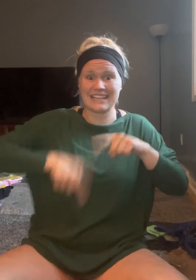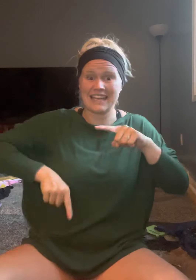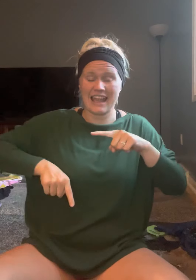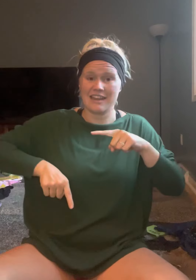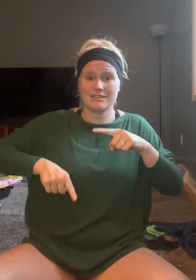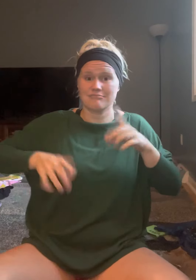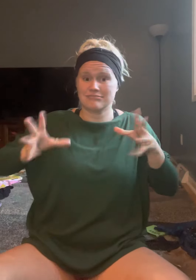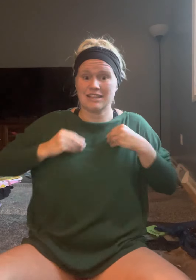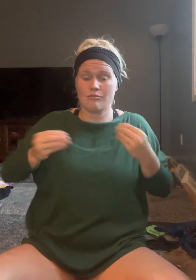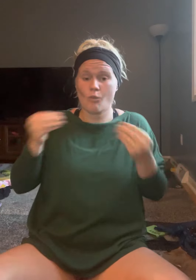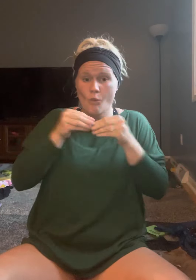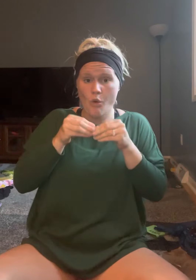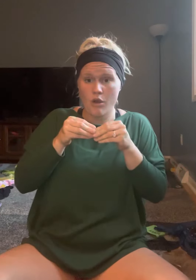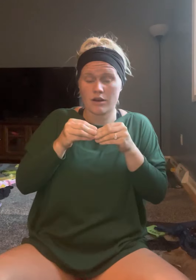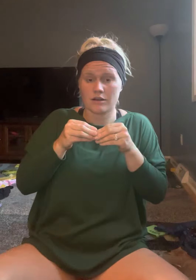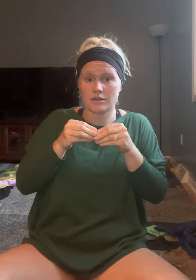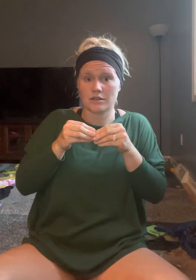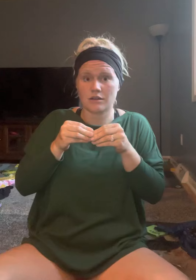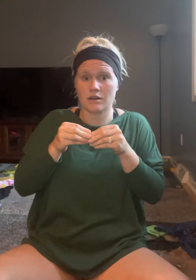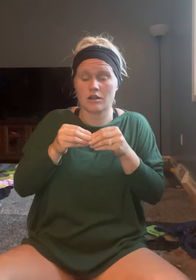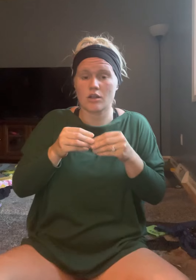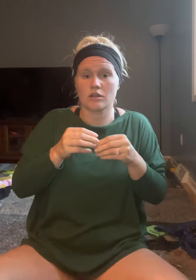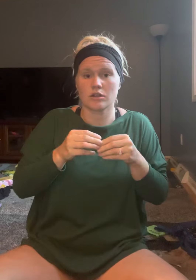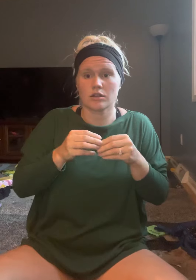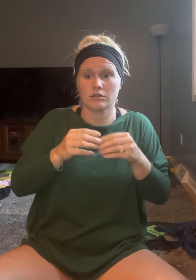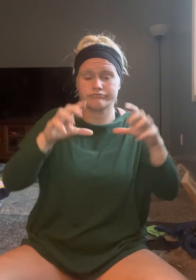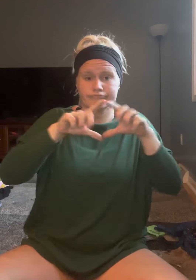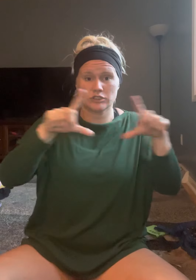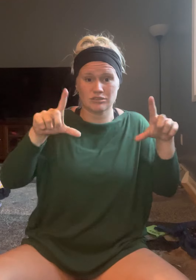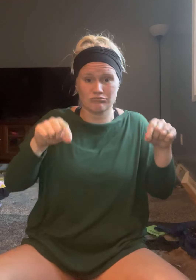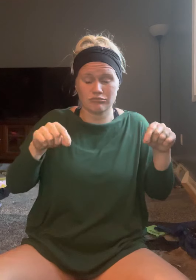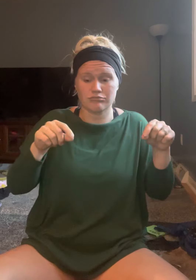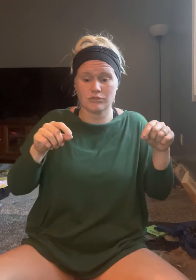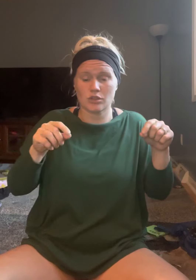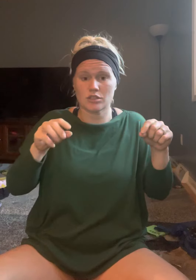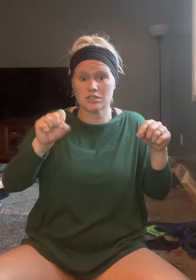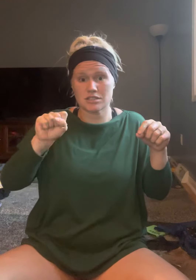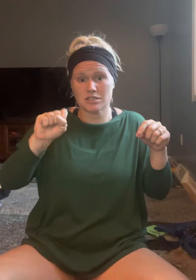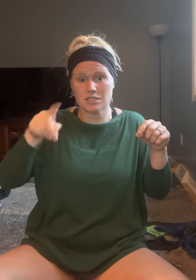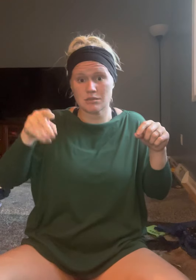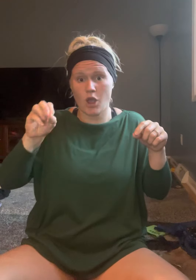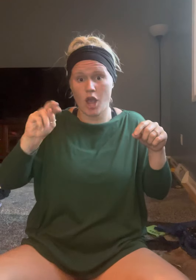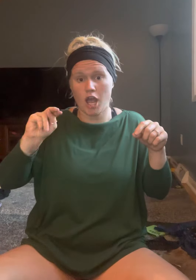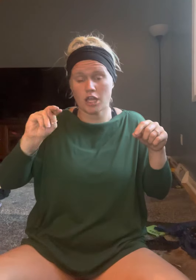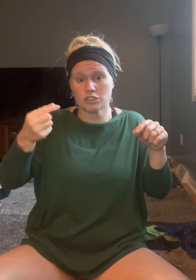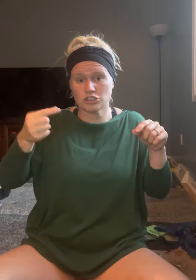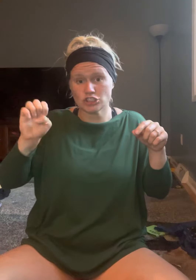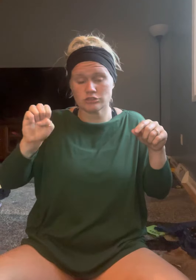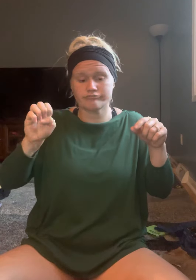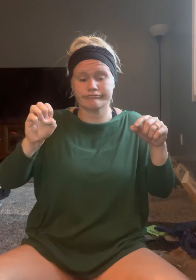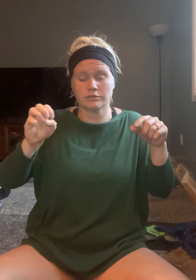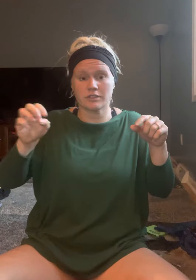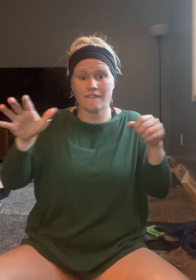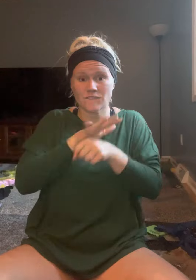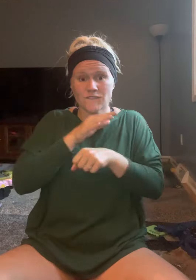it's only holding a certain amount of water, and eventually it's going to start giving some of that off. Other things you can describe as being saturated.